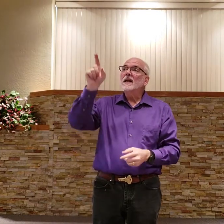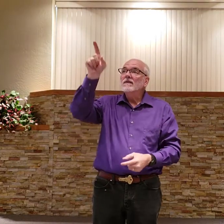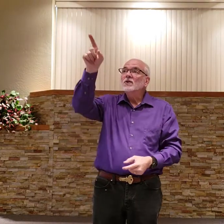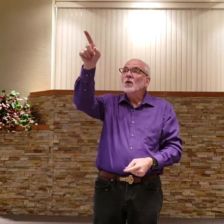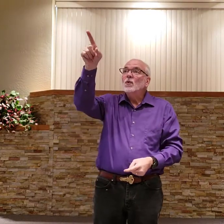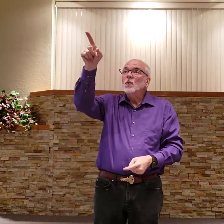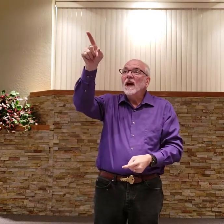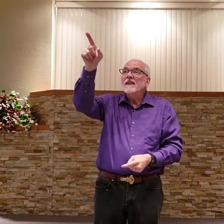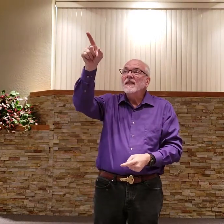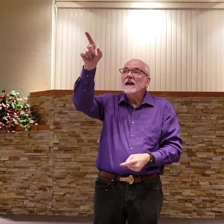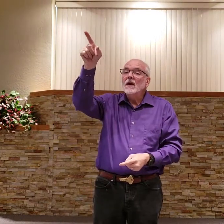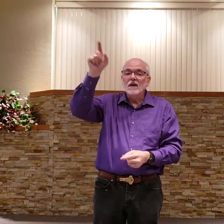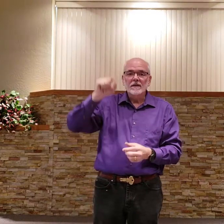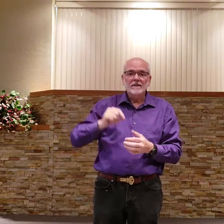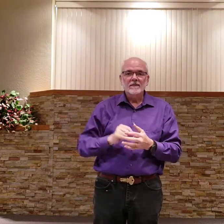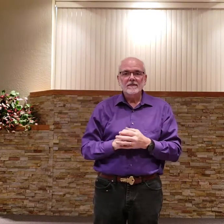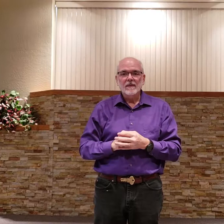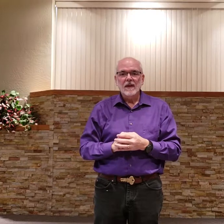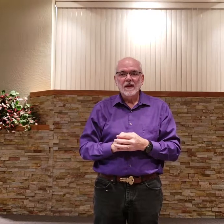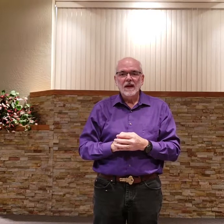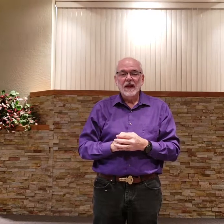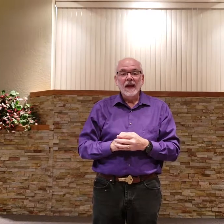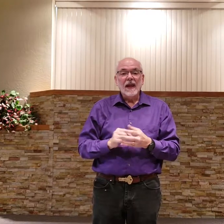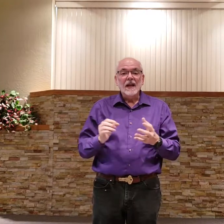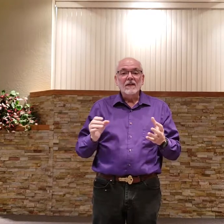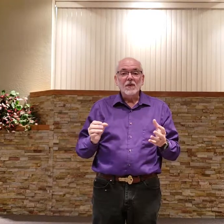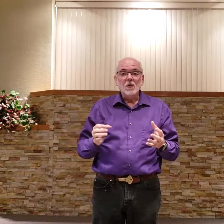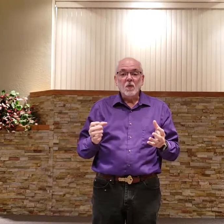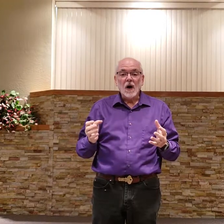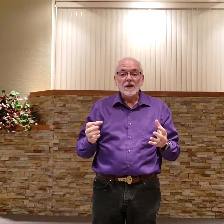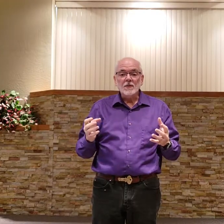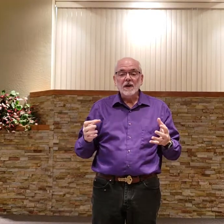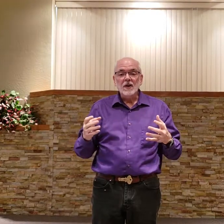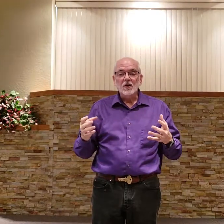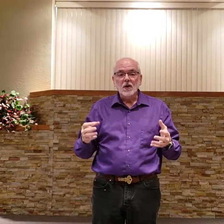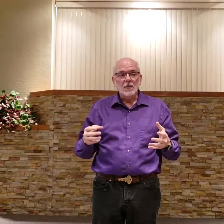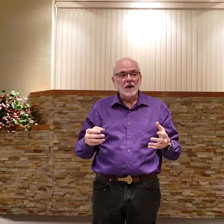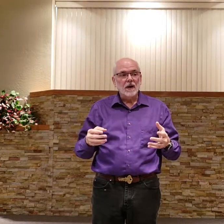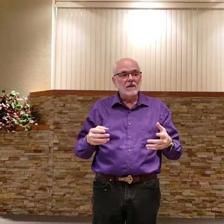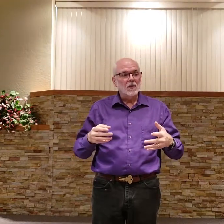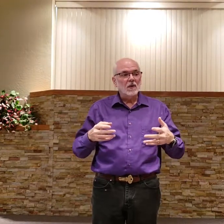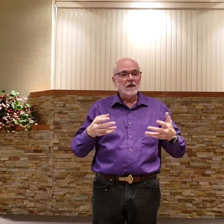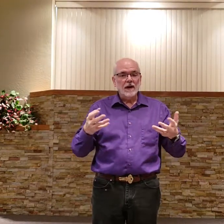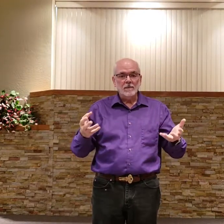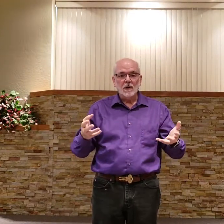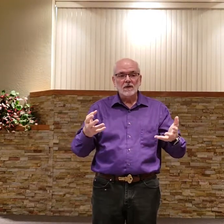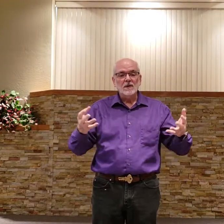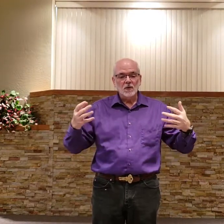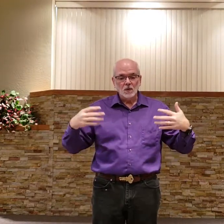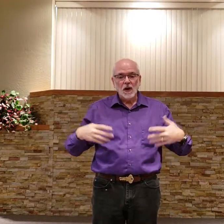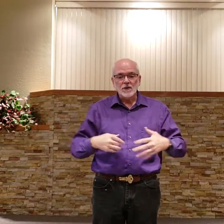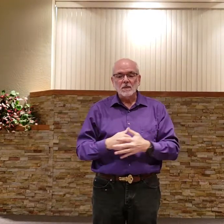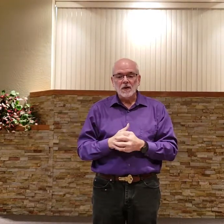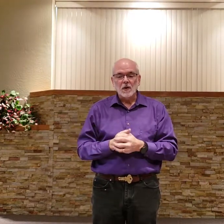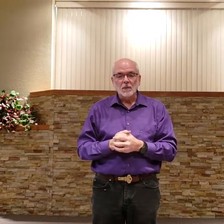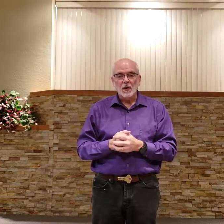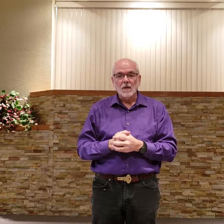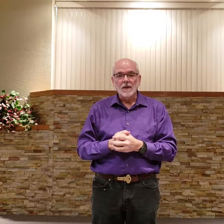lives right there. And if you watch me interpret, and if you're a deaf person who's watching me interpret all the